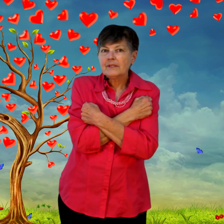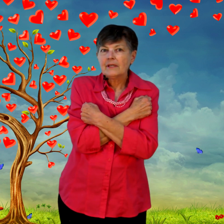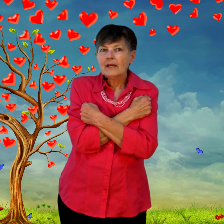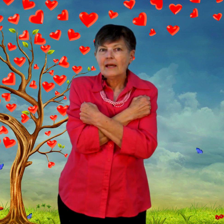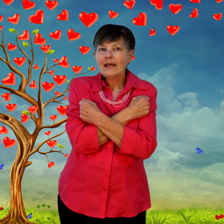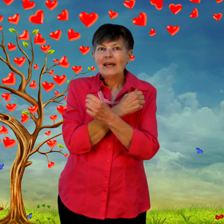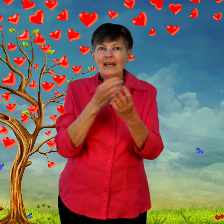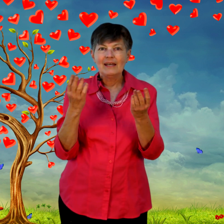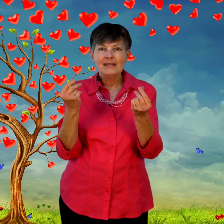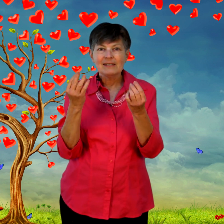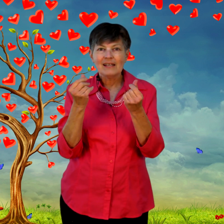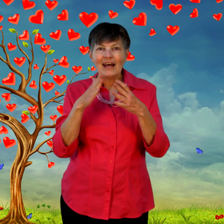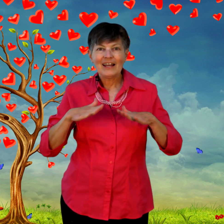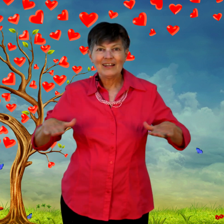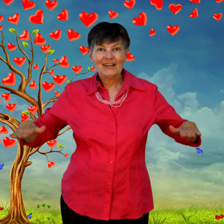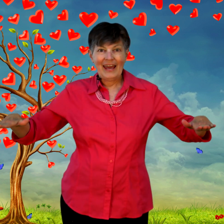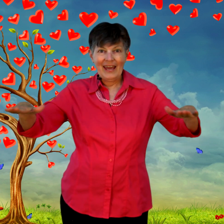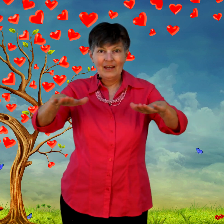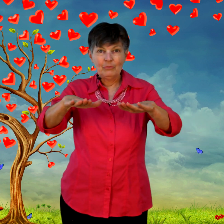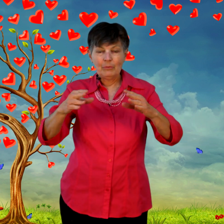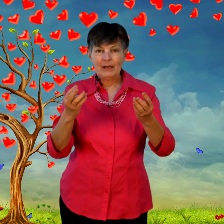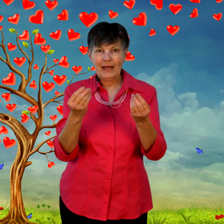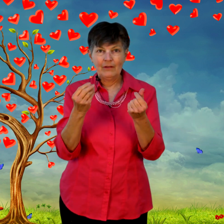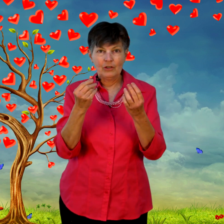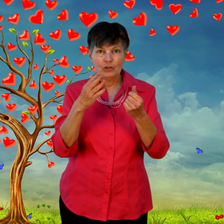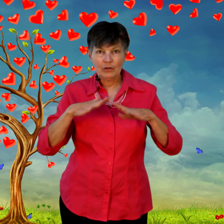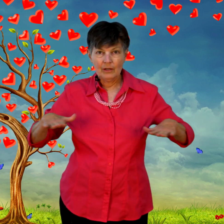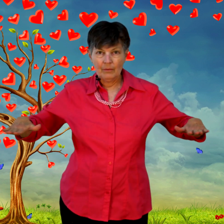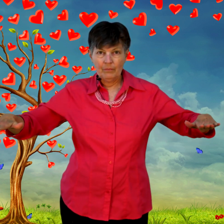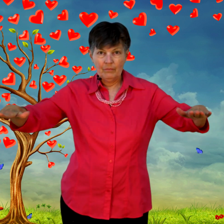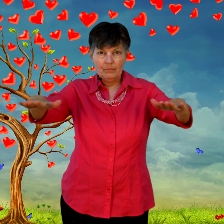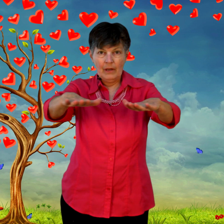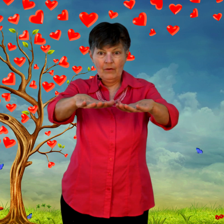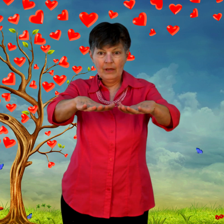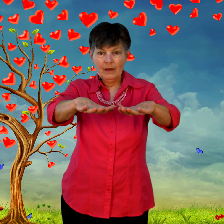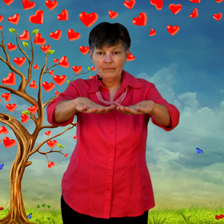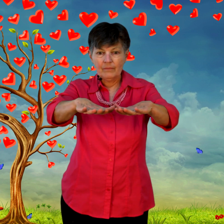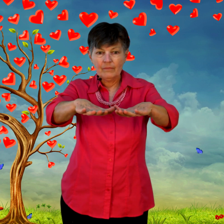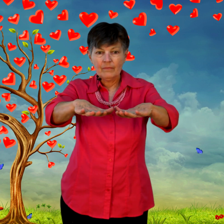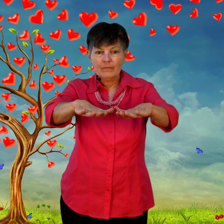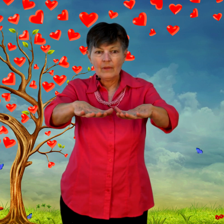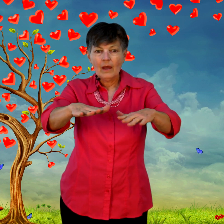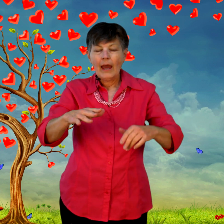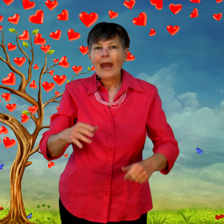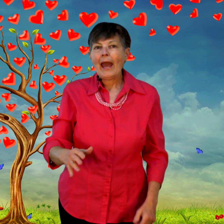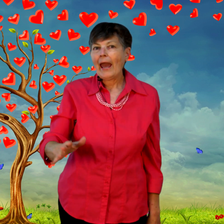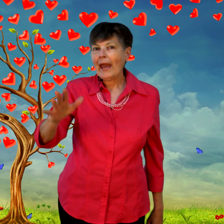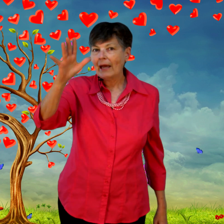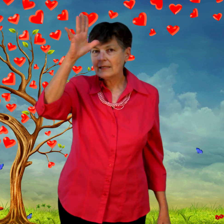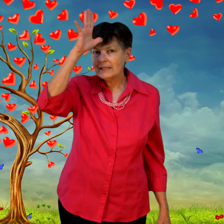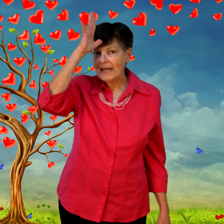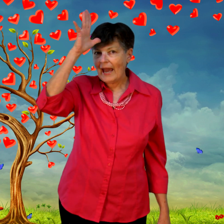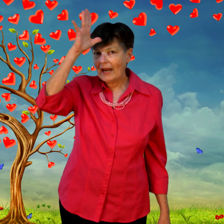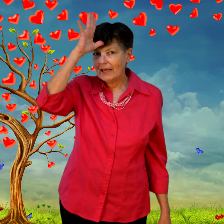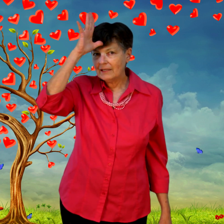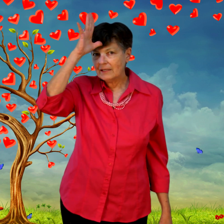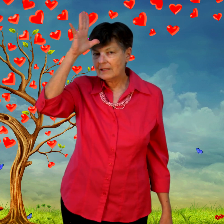loves his land. Remember land, the dirt in the area. And daddies is sign